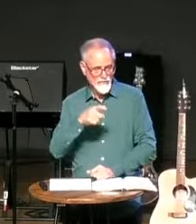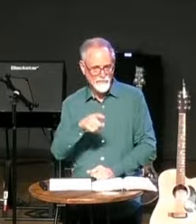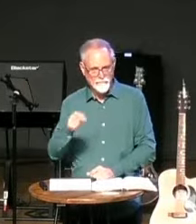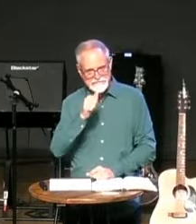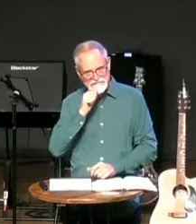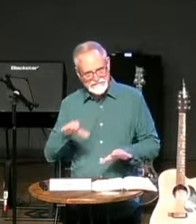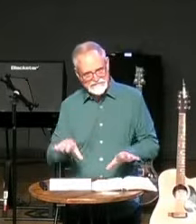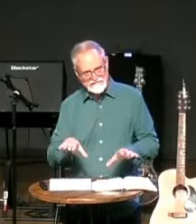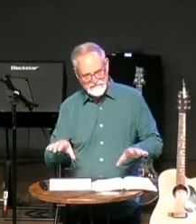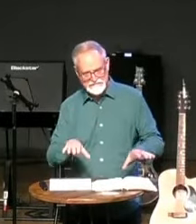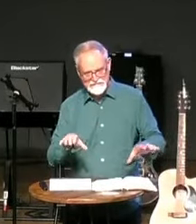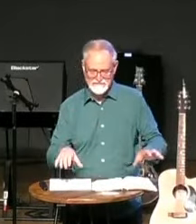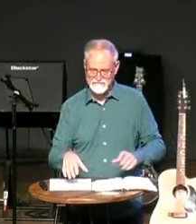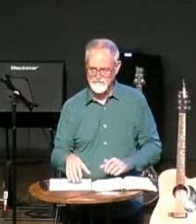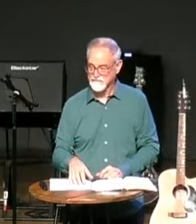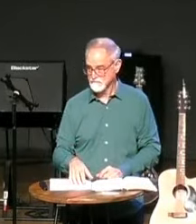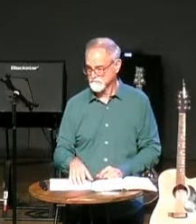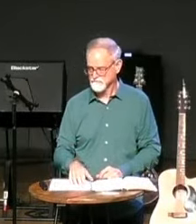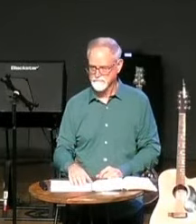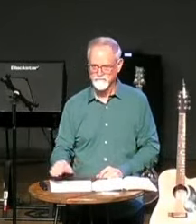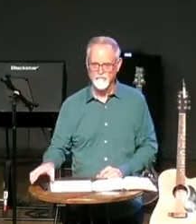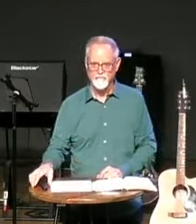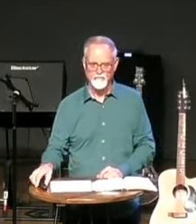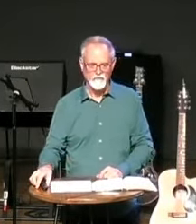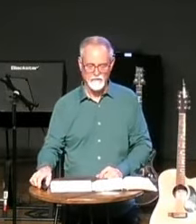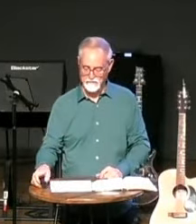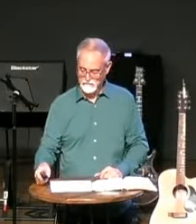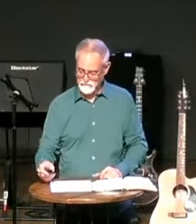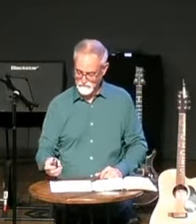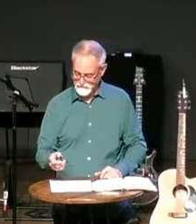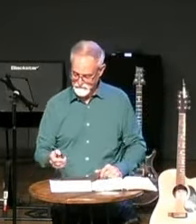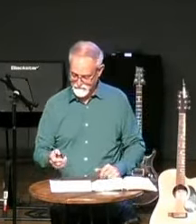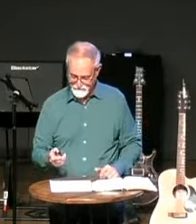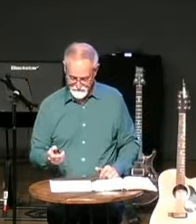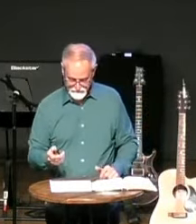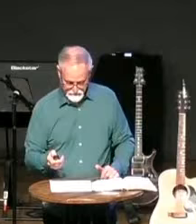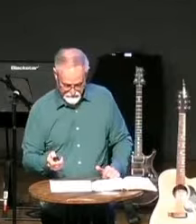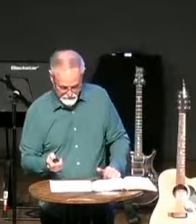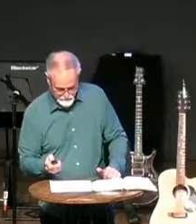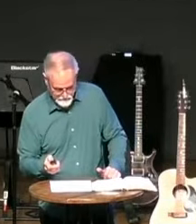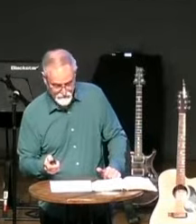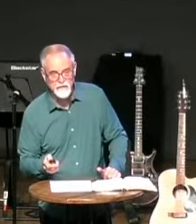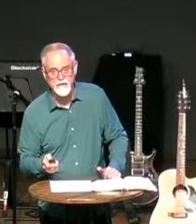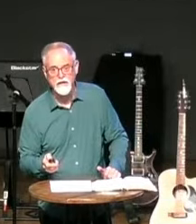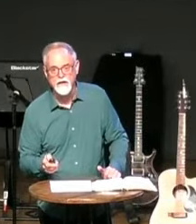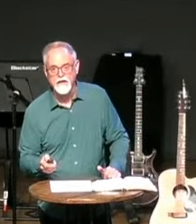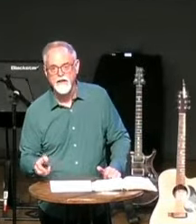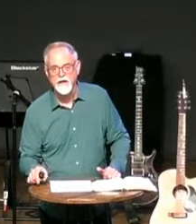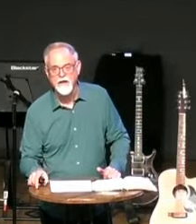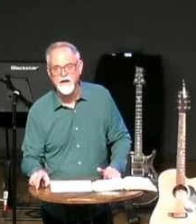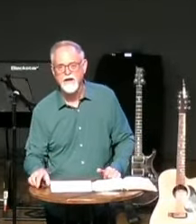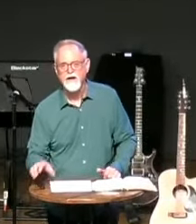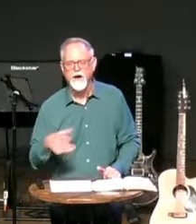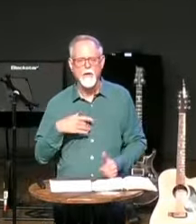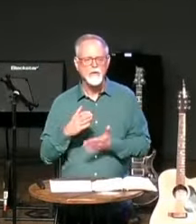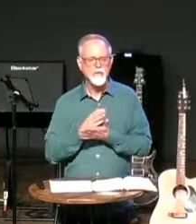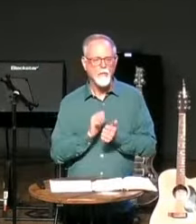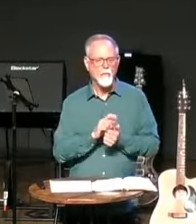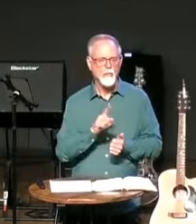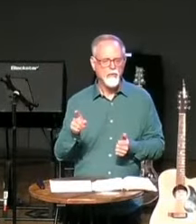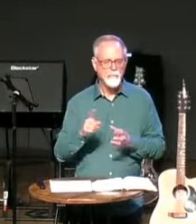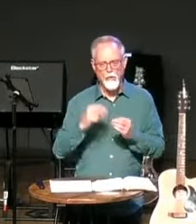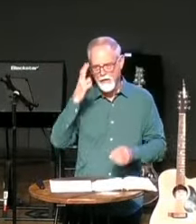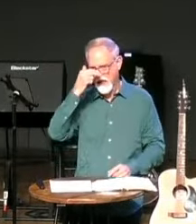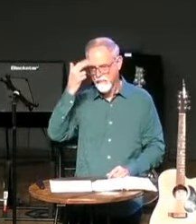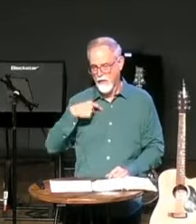traditions of the old time. And it was hard to do these traditions. Some of them were tight. Some of them had a lot of time involved.